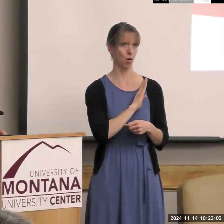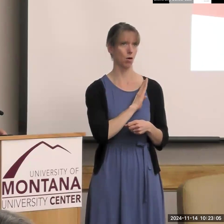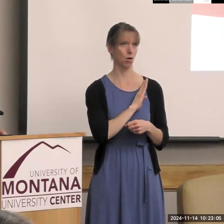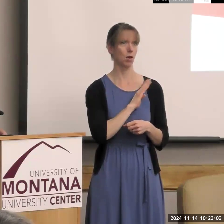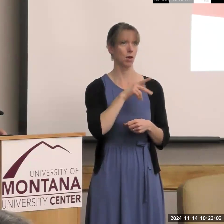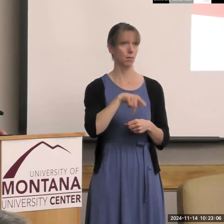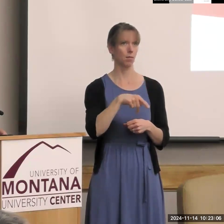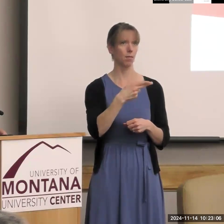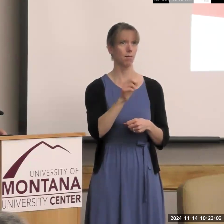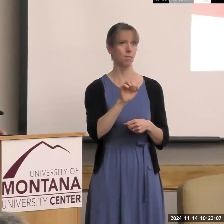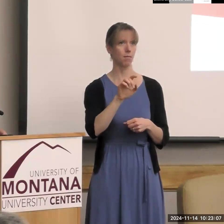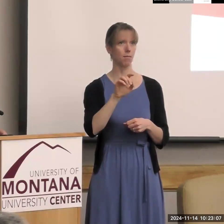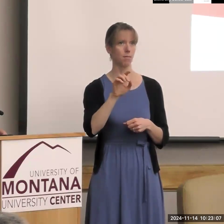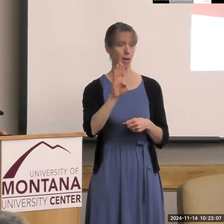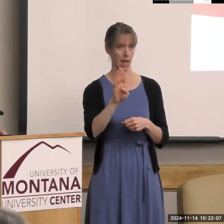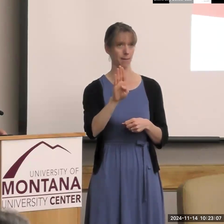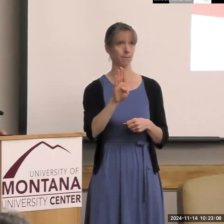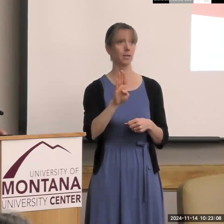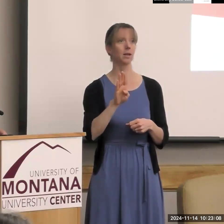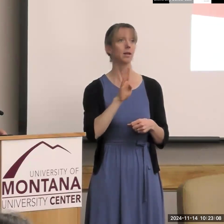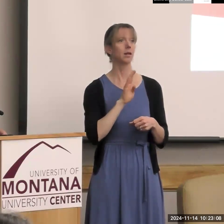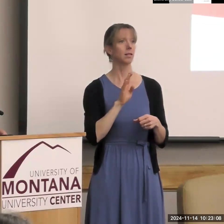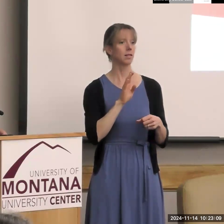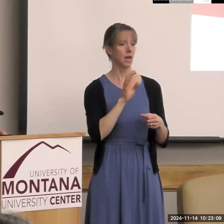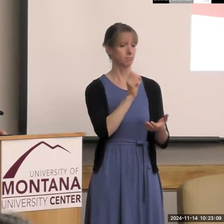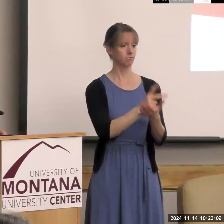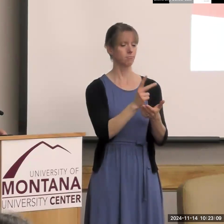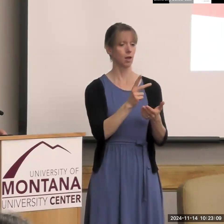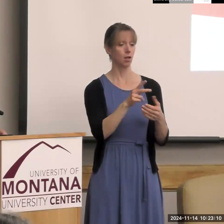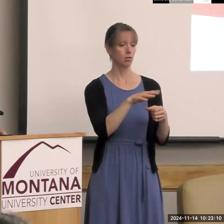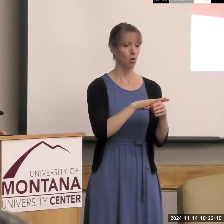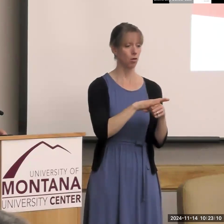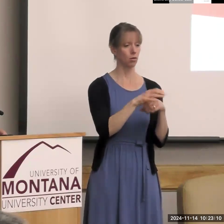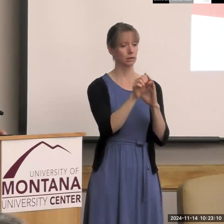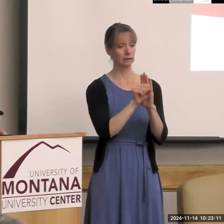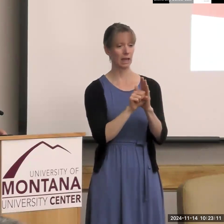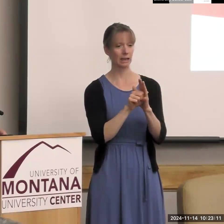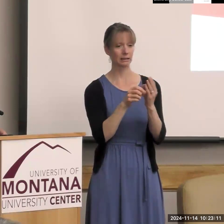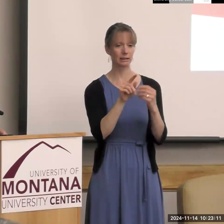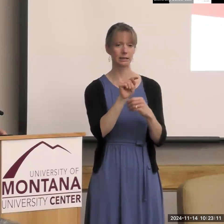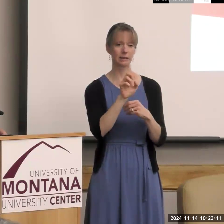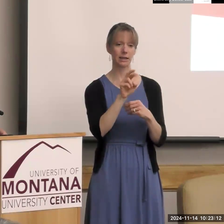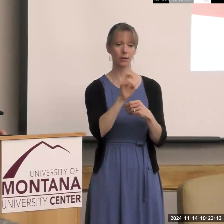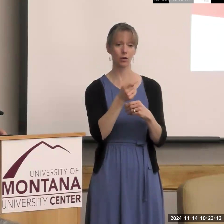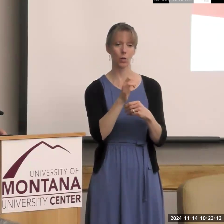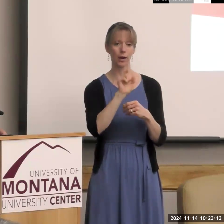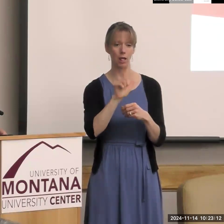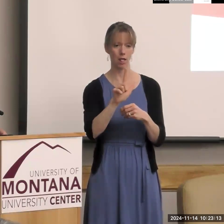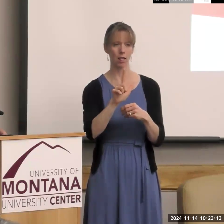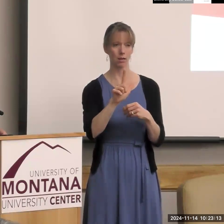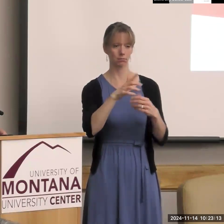is the body that accredits local, state, territorial health departments and tries to assure